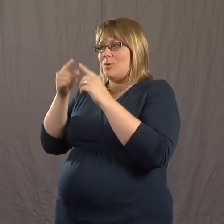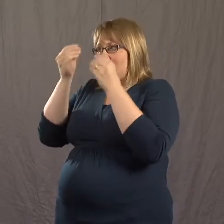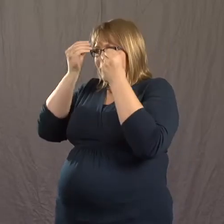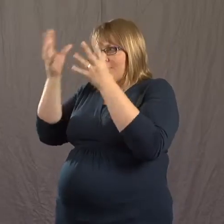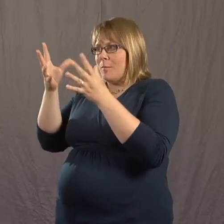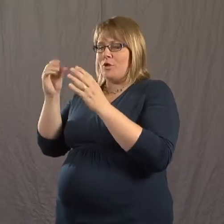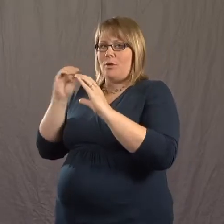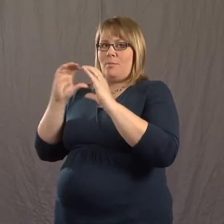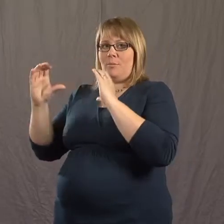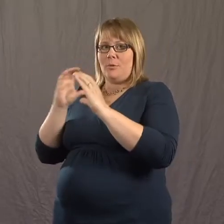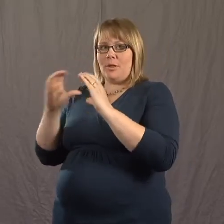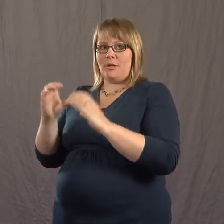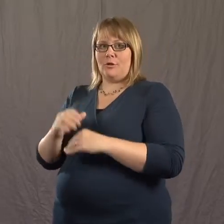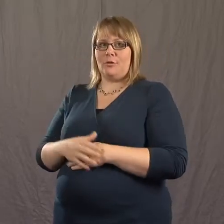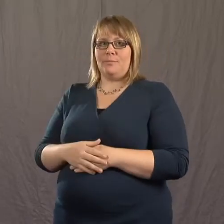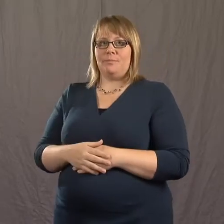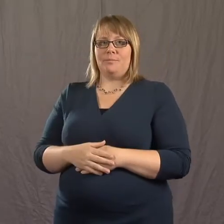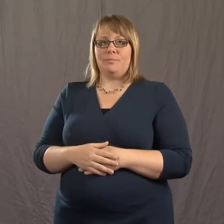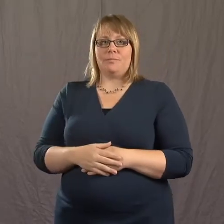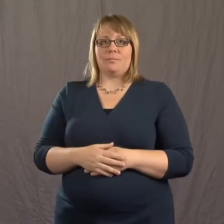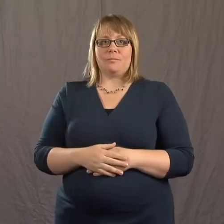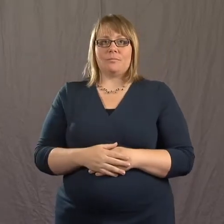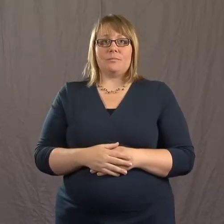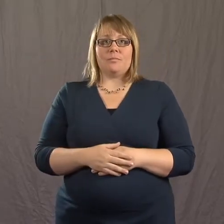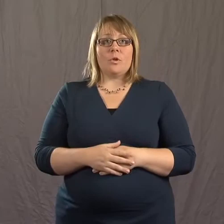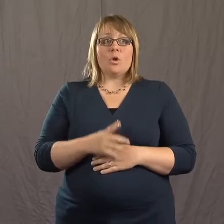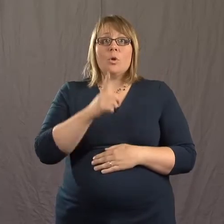order to provide them access to full communication.